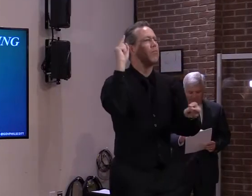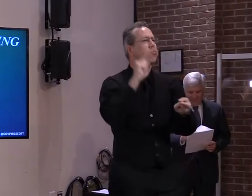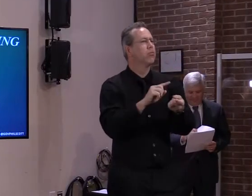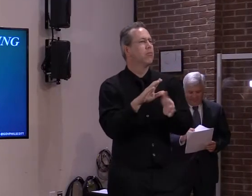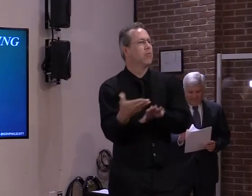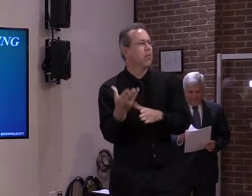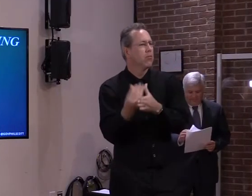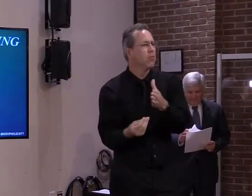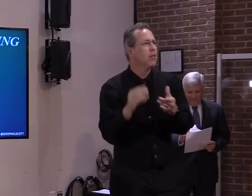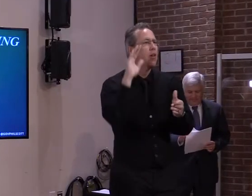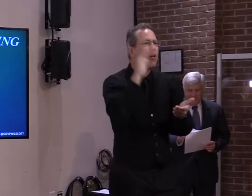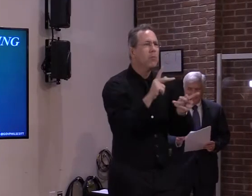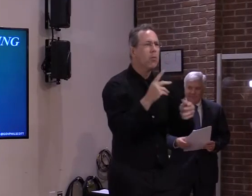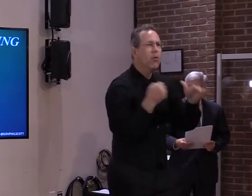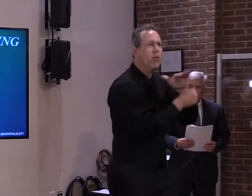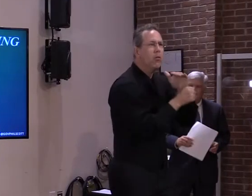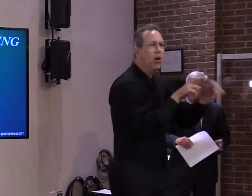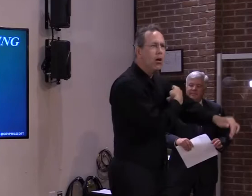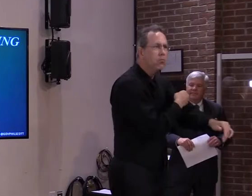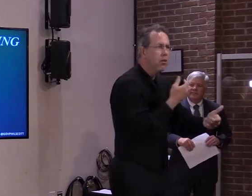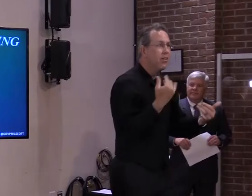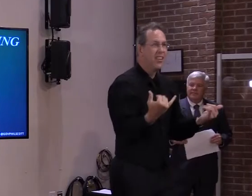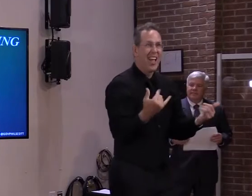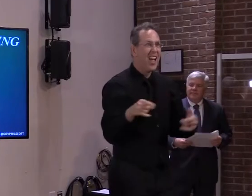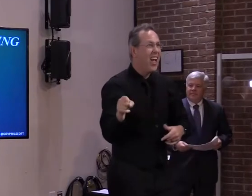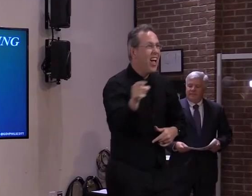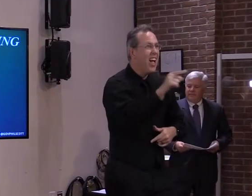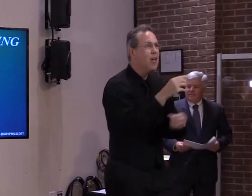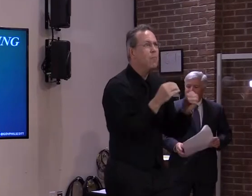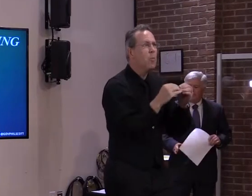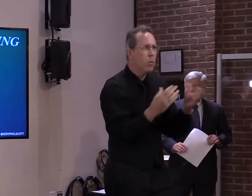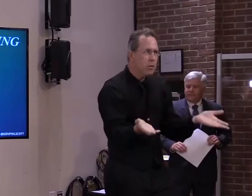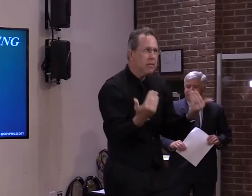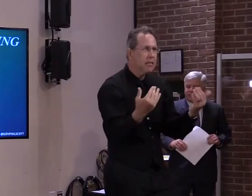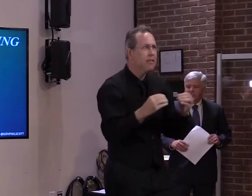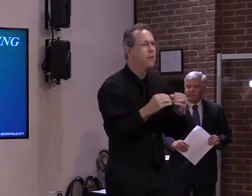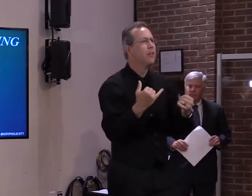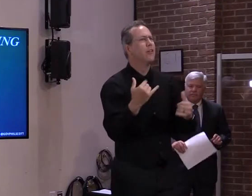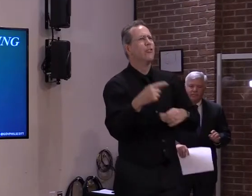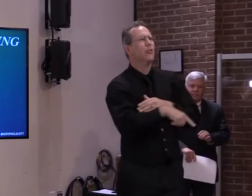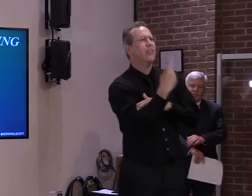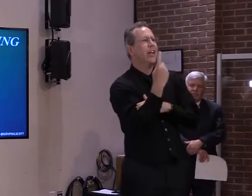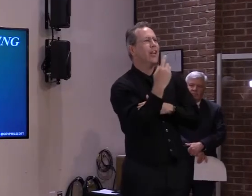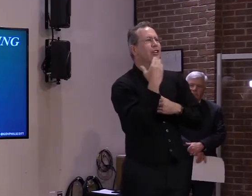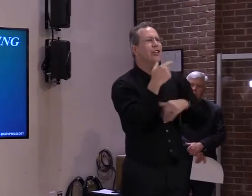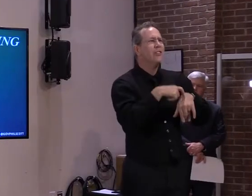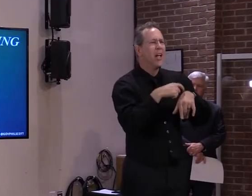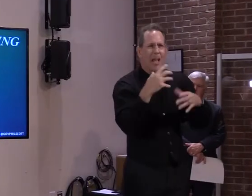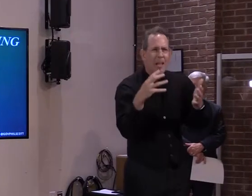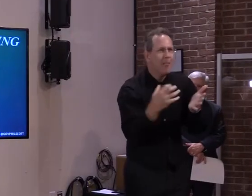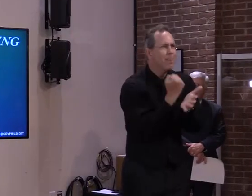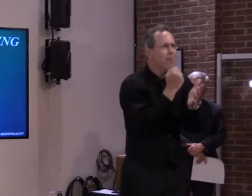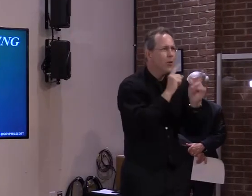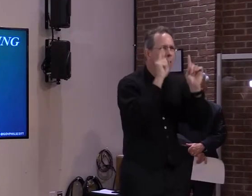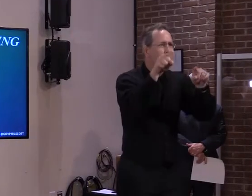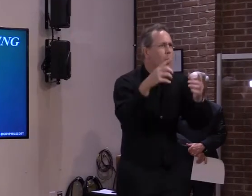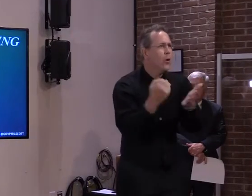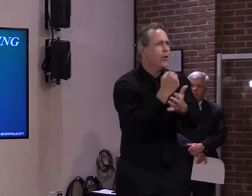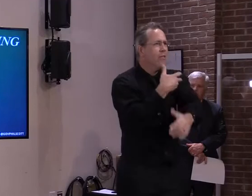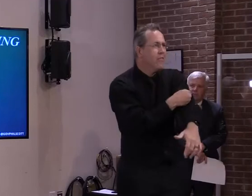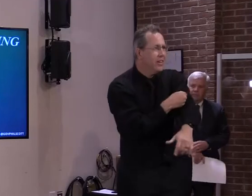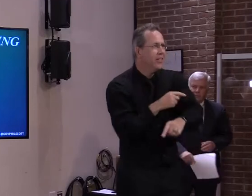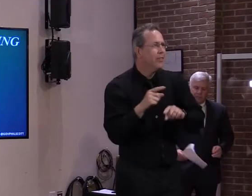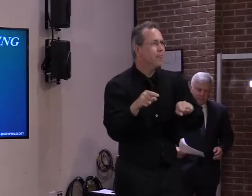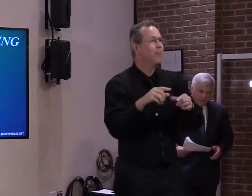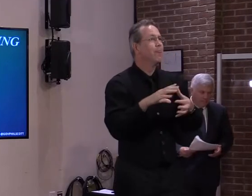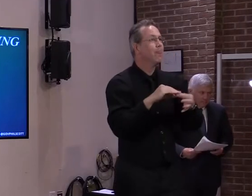yet, it's never too late. Today is always a good day to get it done. With that, I'll now turn it over to Commissioner